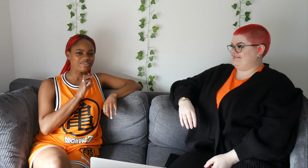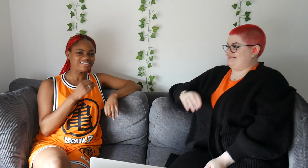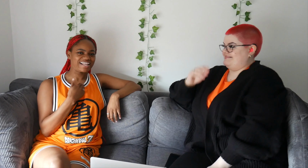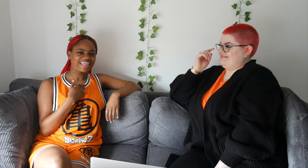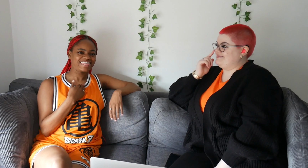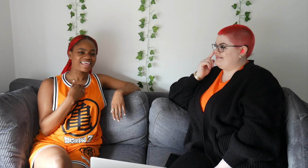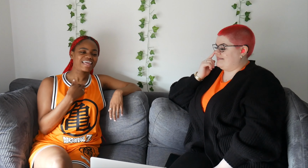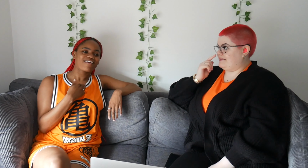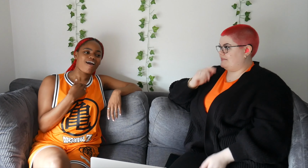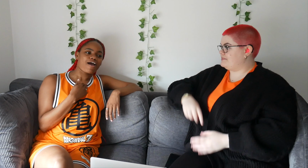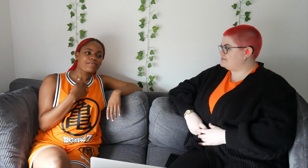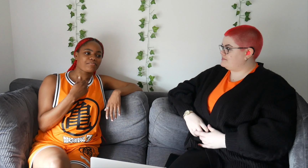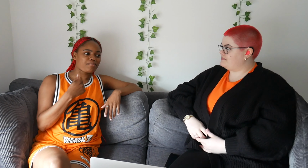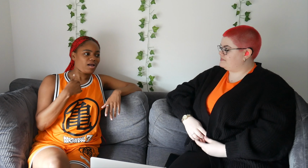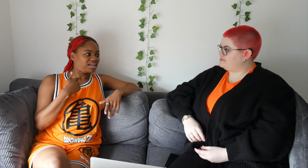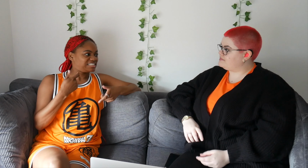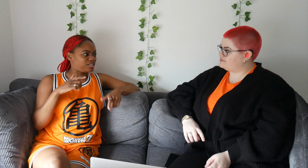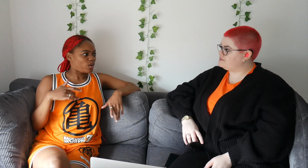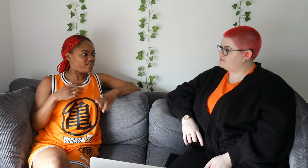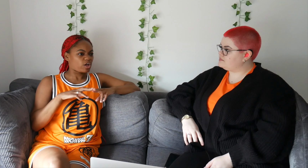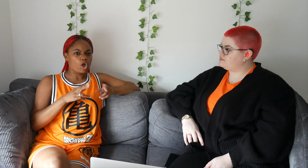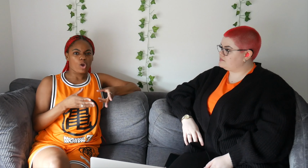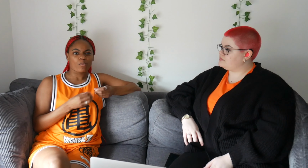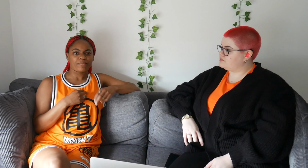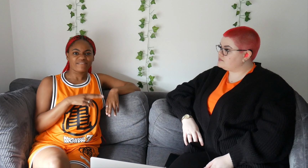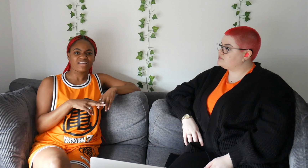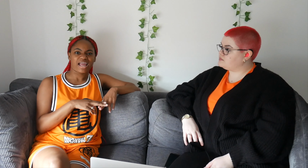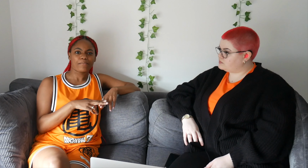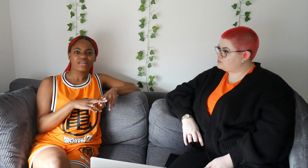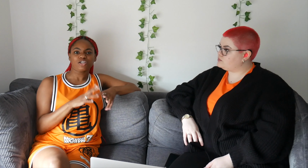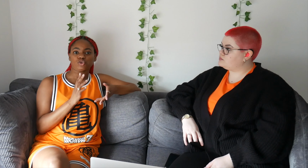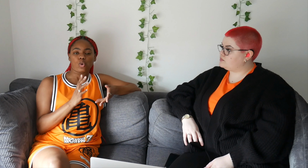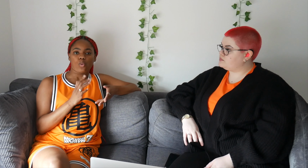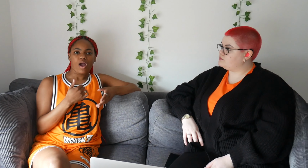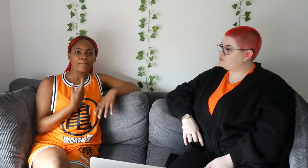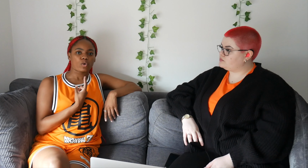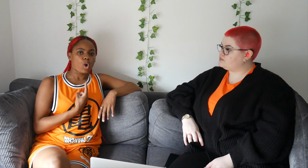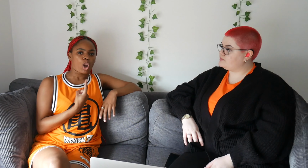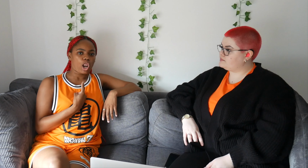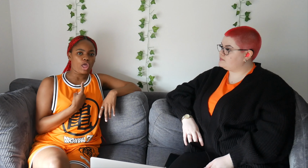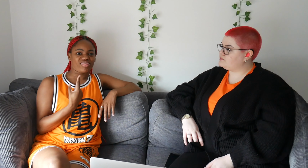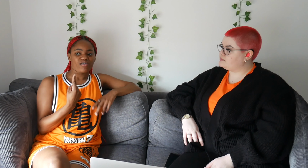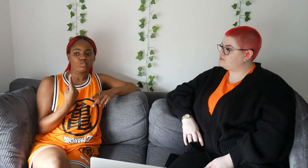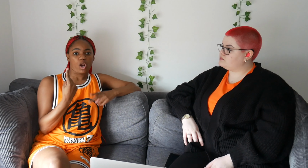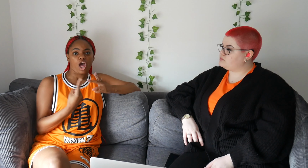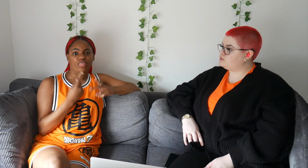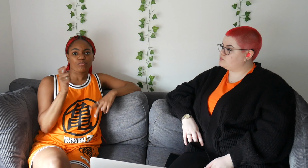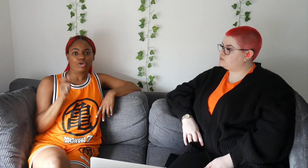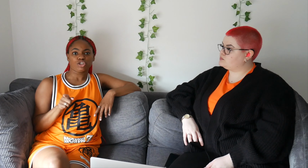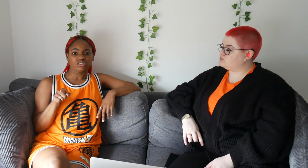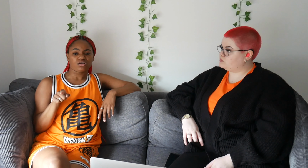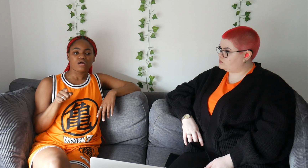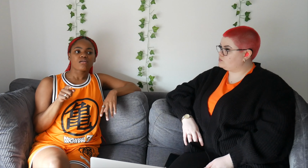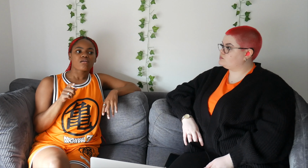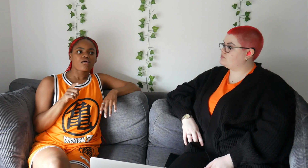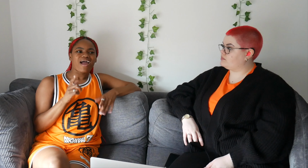use anything because I still live at home with my family, so I'm not alone. There is another person in the